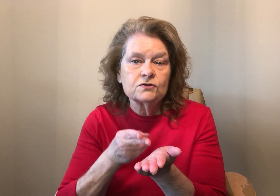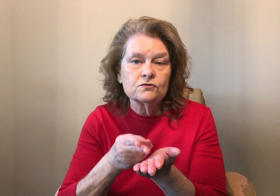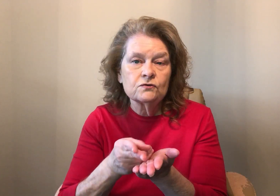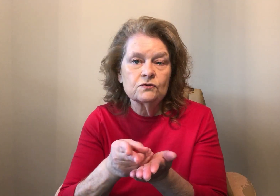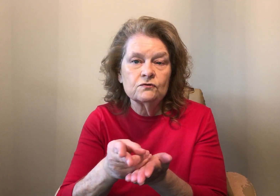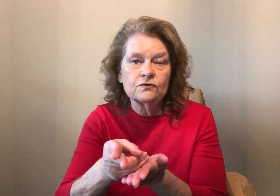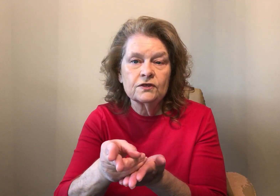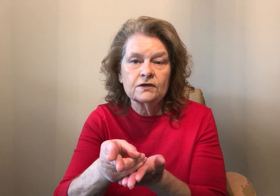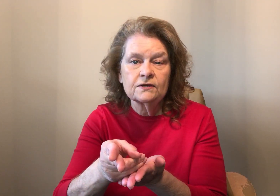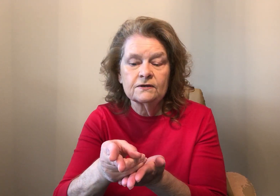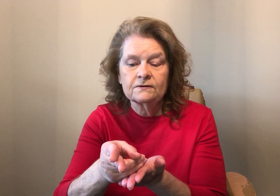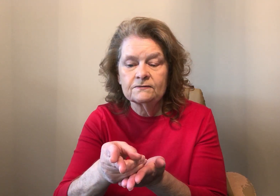truth.